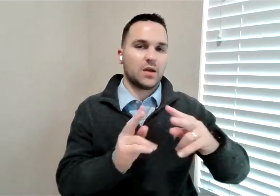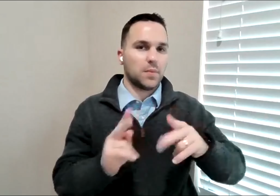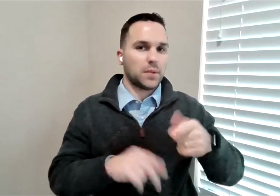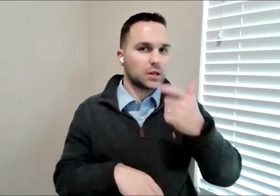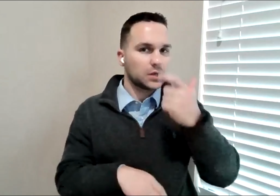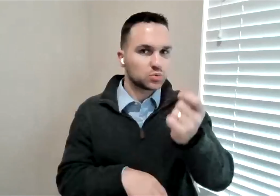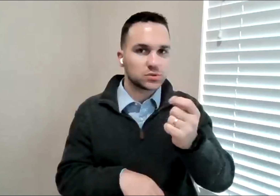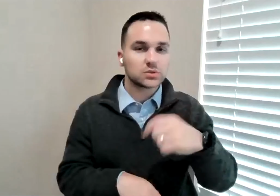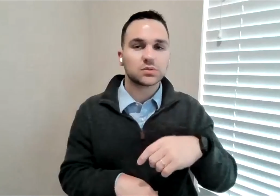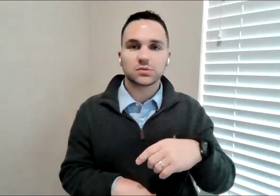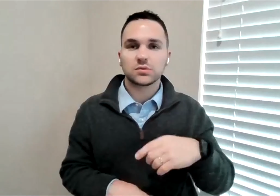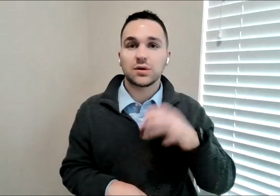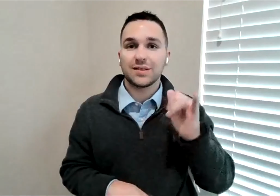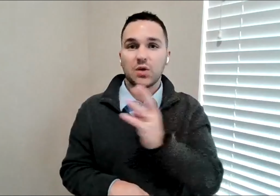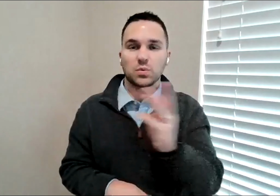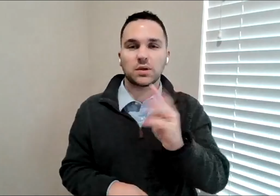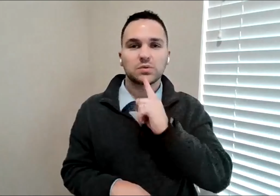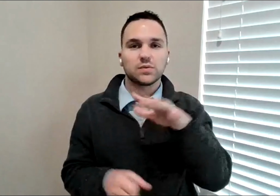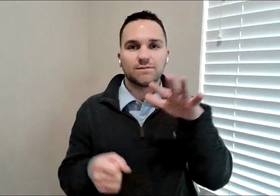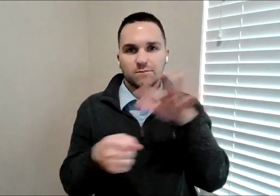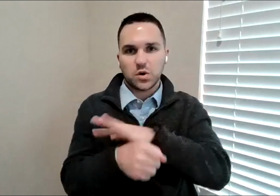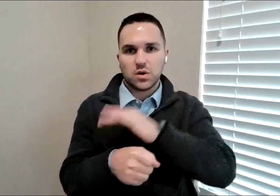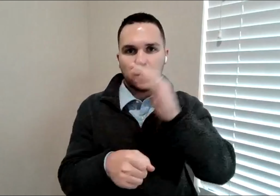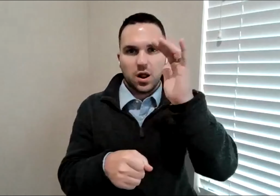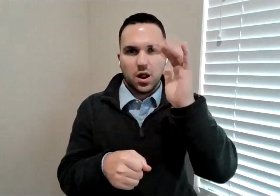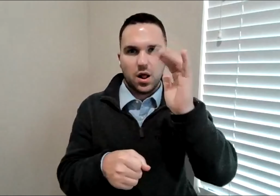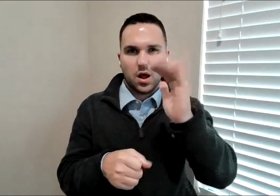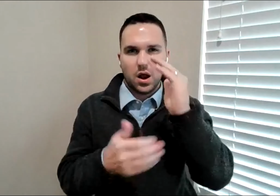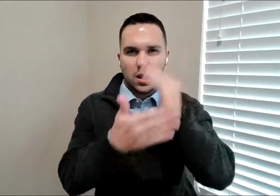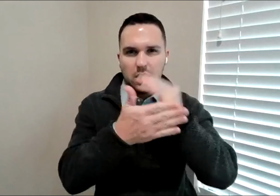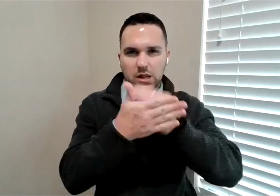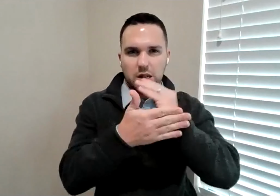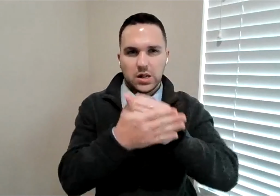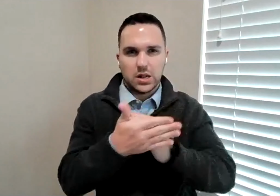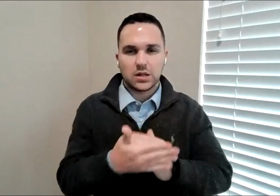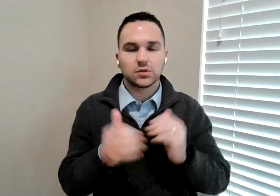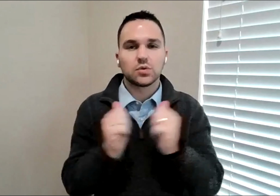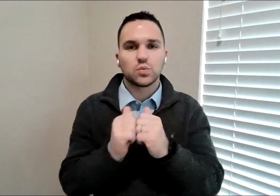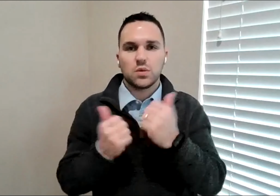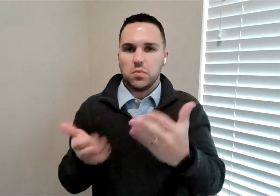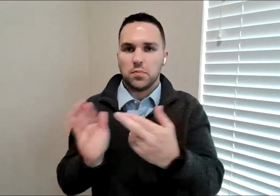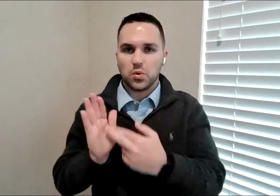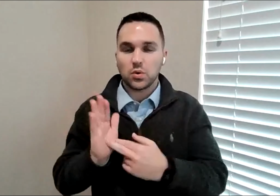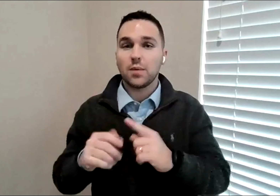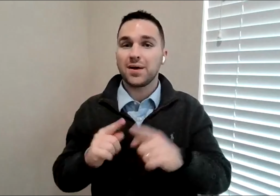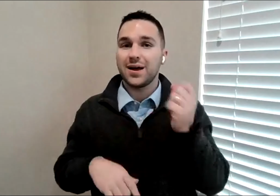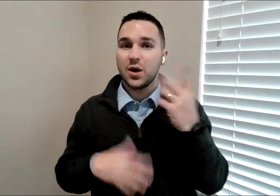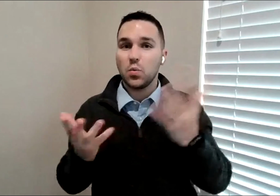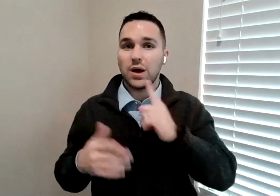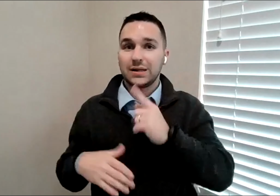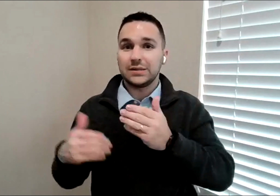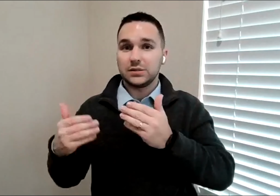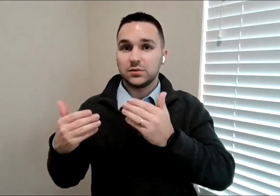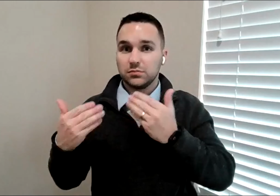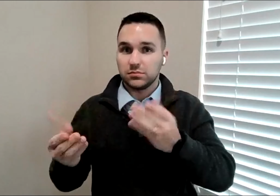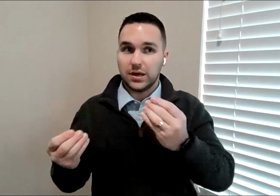this website are our full list of chapters of proposed rule. What has gone forward and what is on the